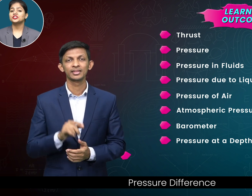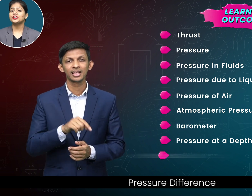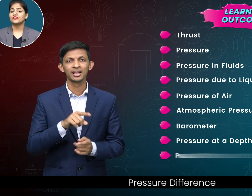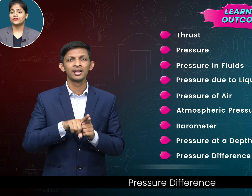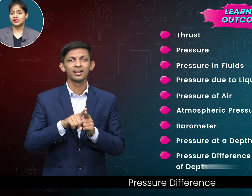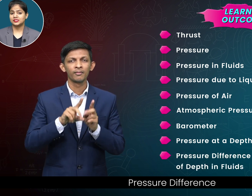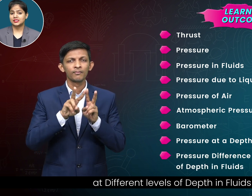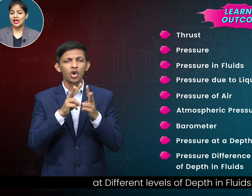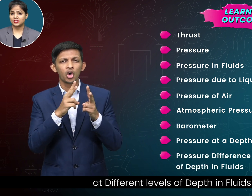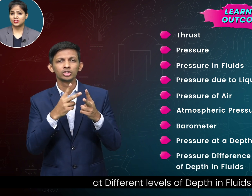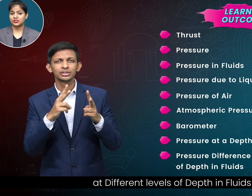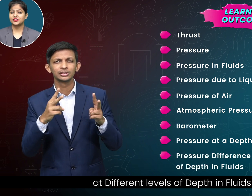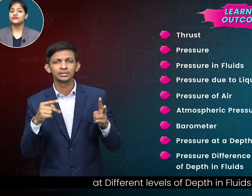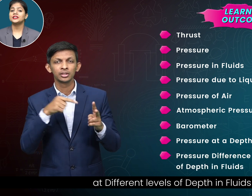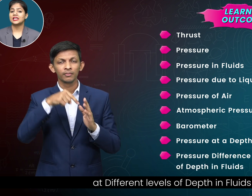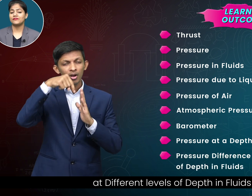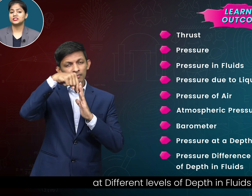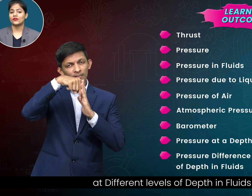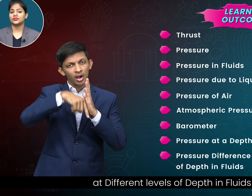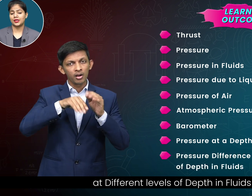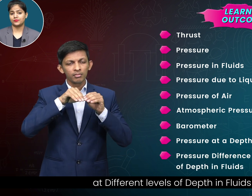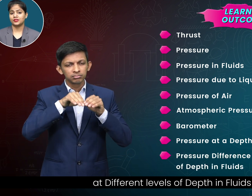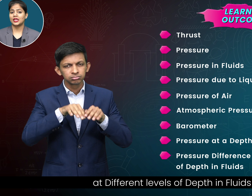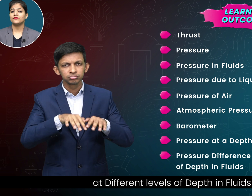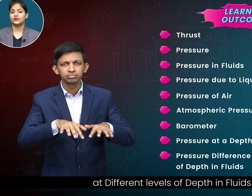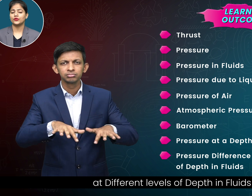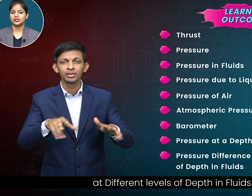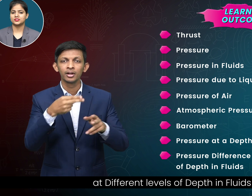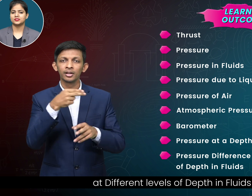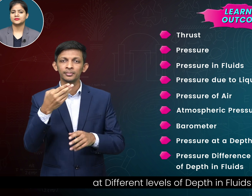pressure difference at different levels of depth in fluids.